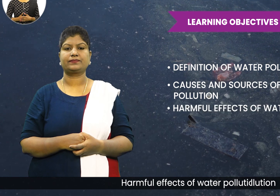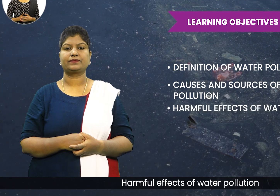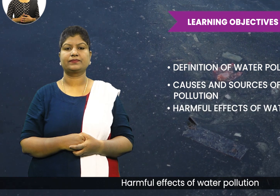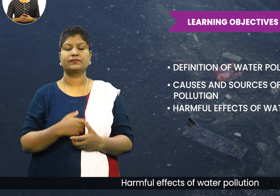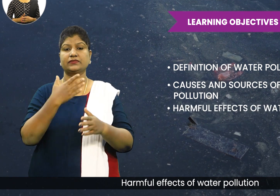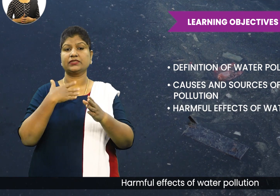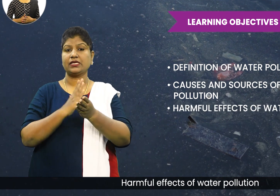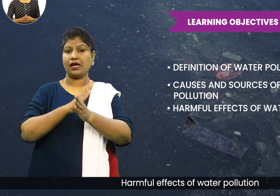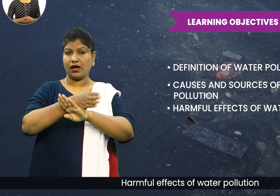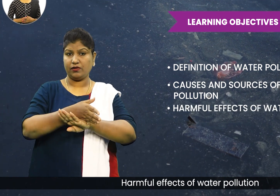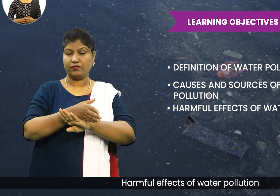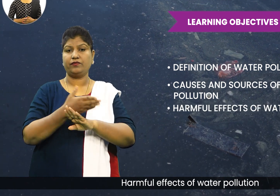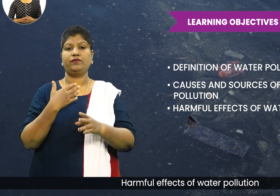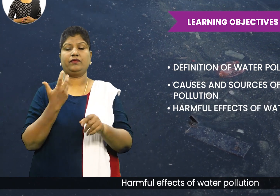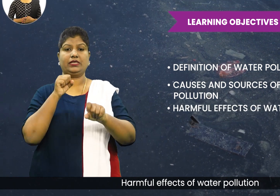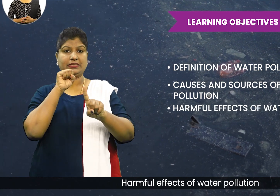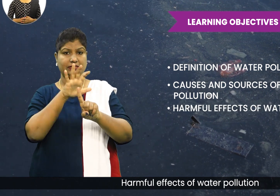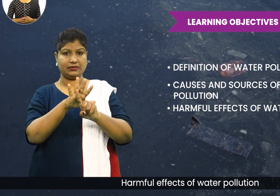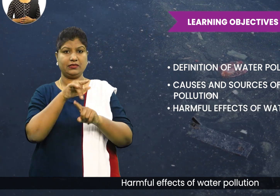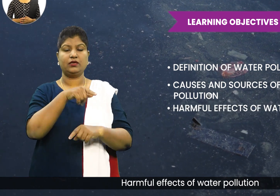harmful effects of water pollution,